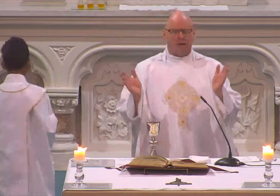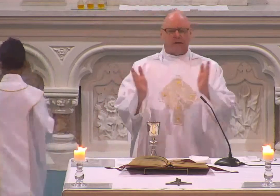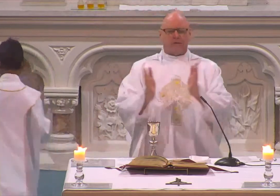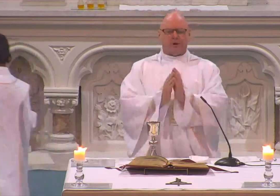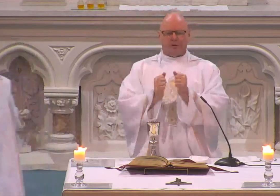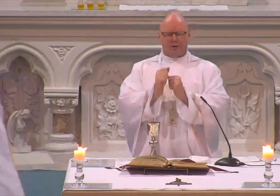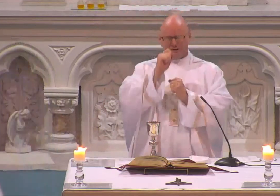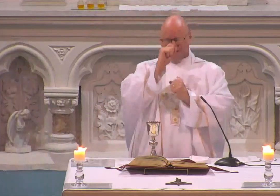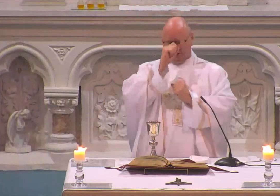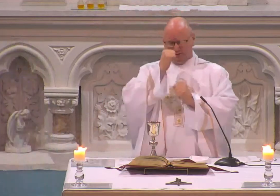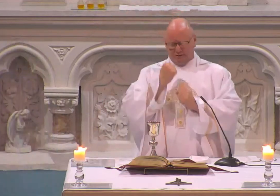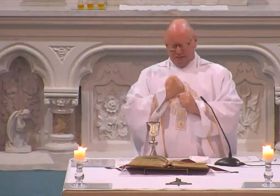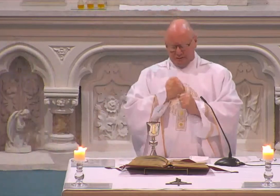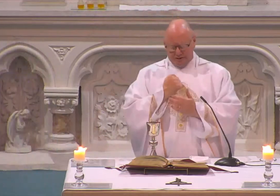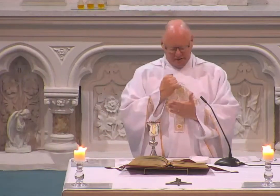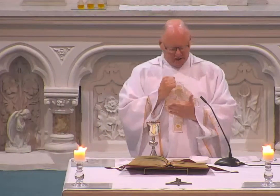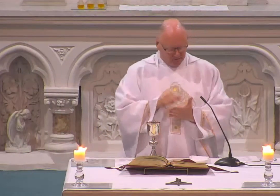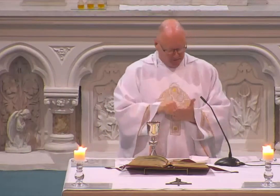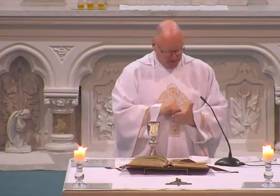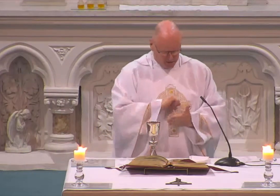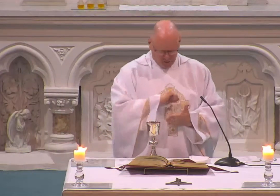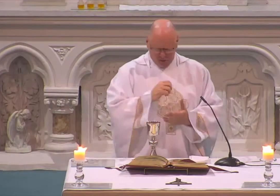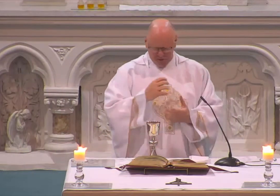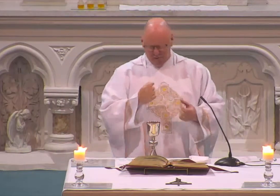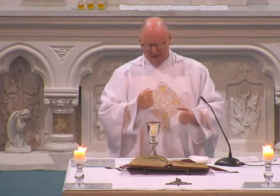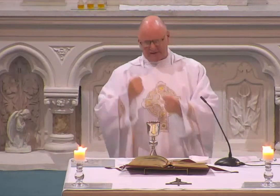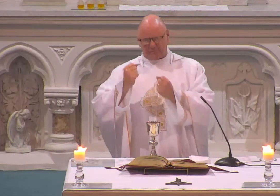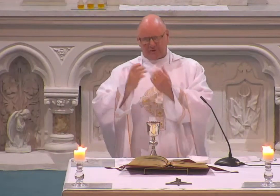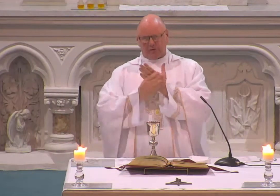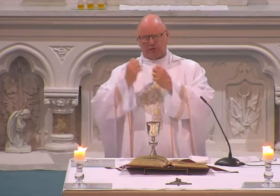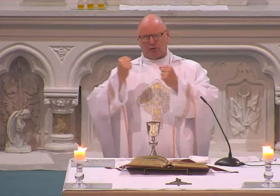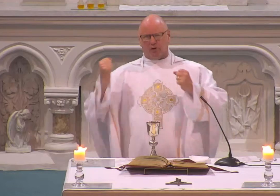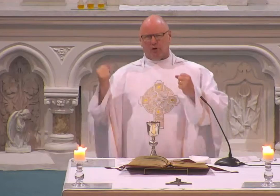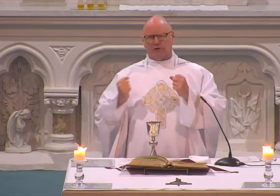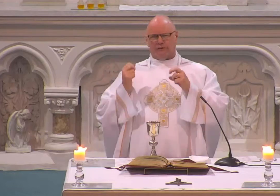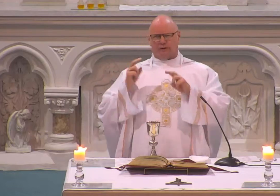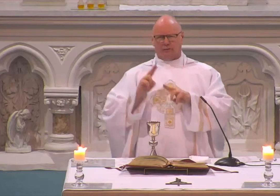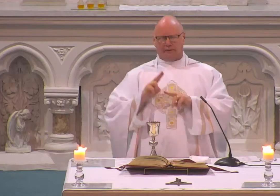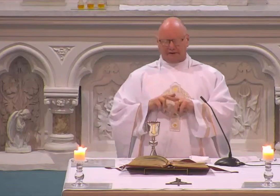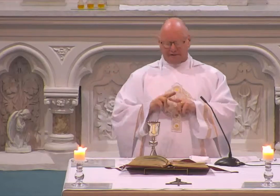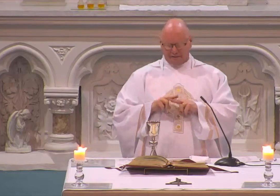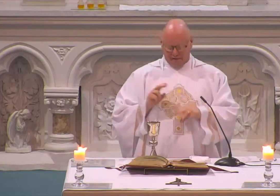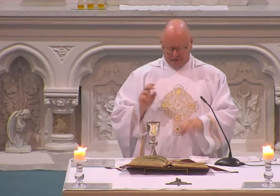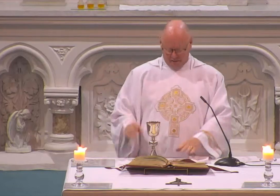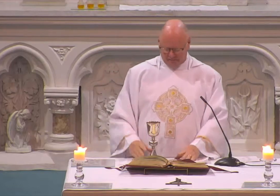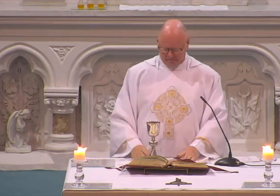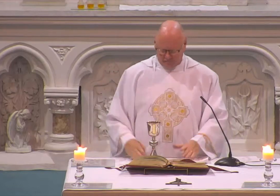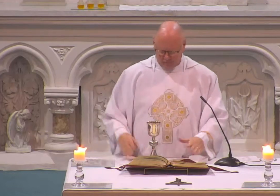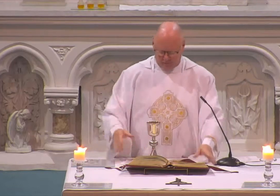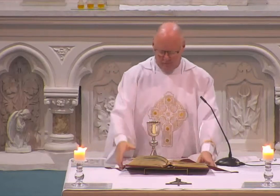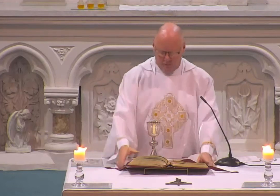Pray, brothers and sisters, that my sacrifice and yours may be acceptable to God, the Almighty Father.